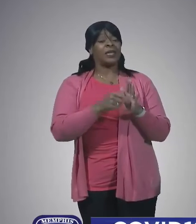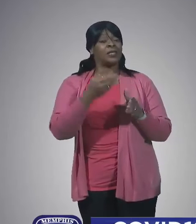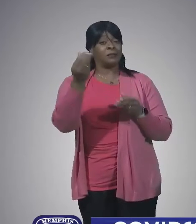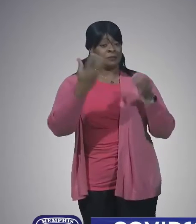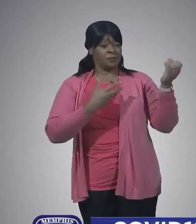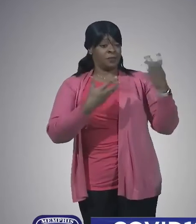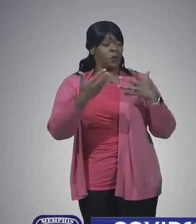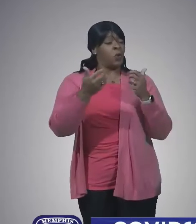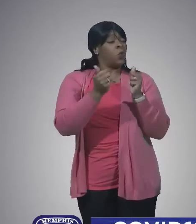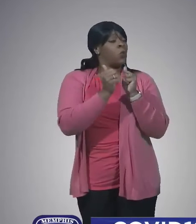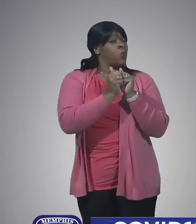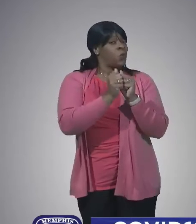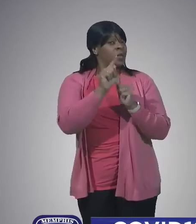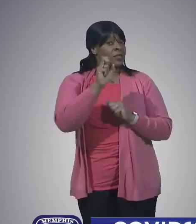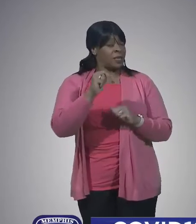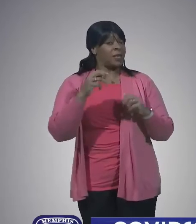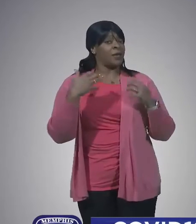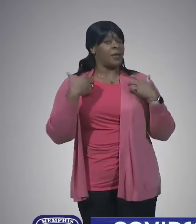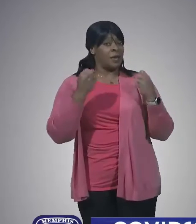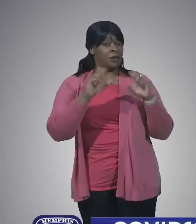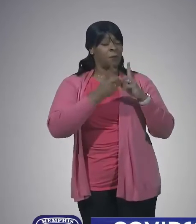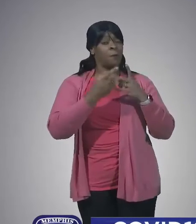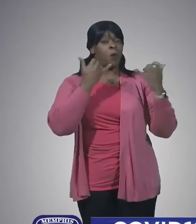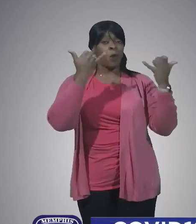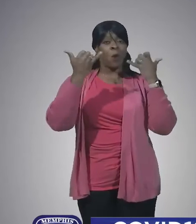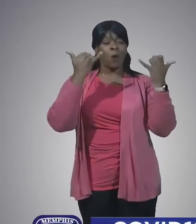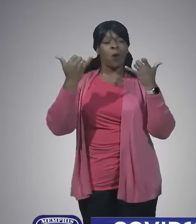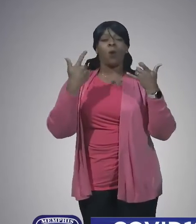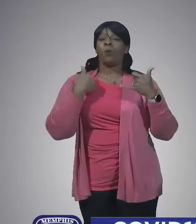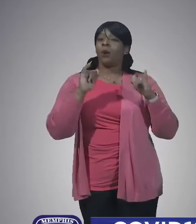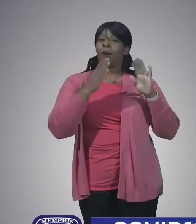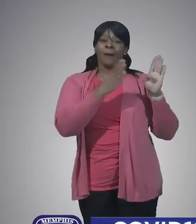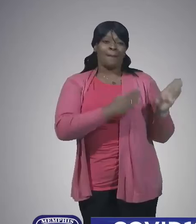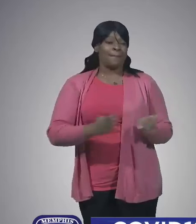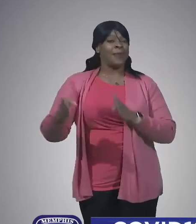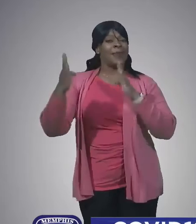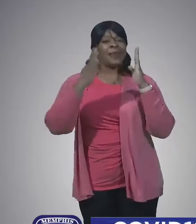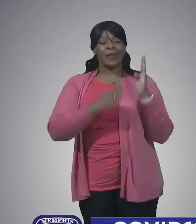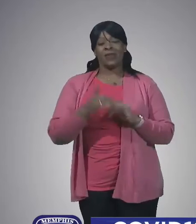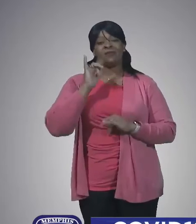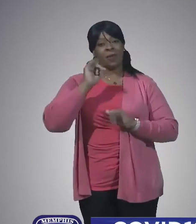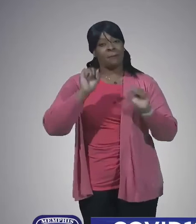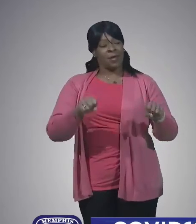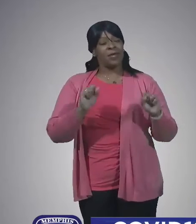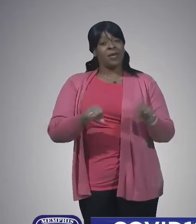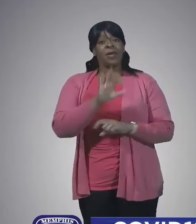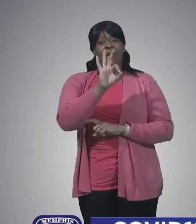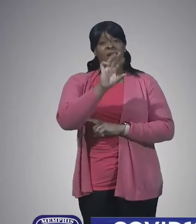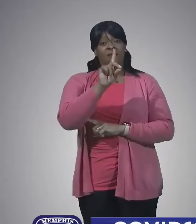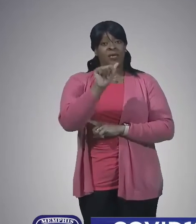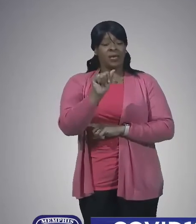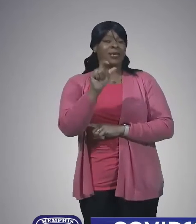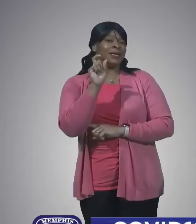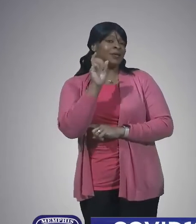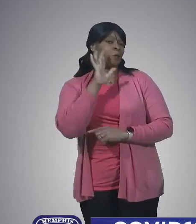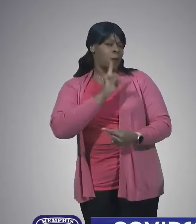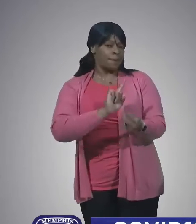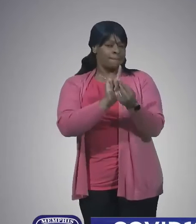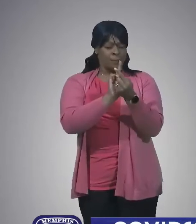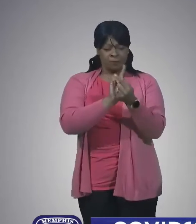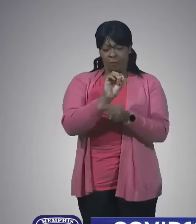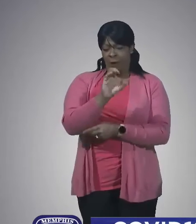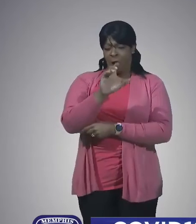Tennessee Department of Health, we are already gearing up for that possibility. We know that the FDA will be meeting, I believe, on